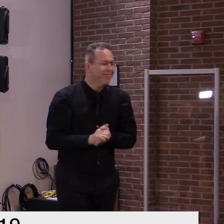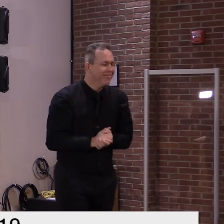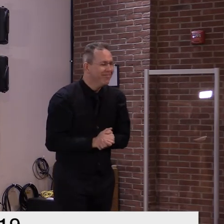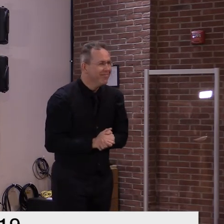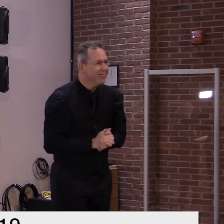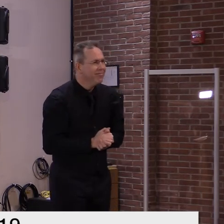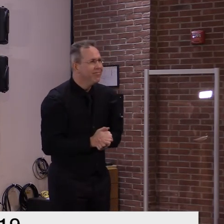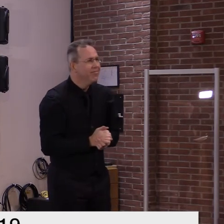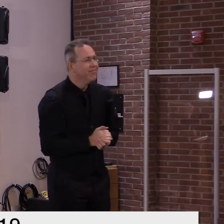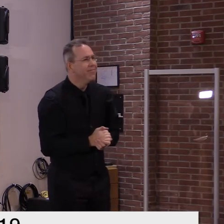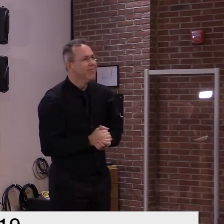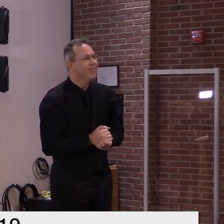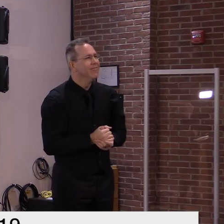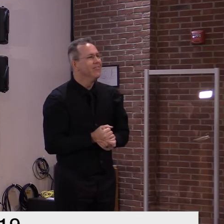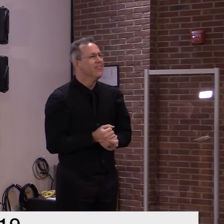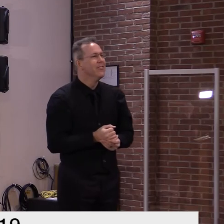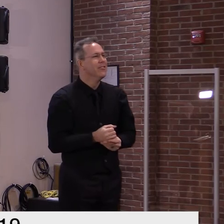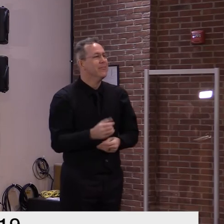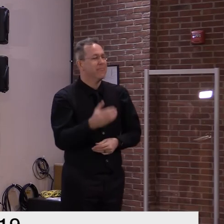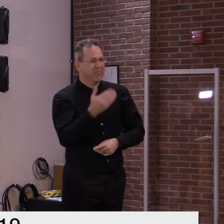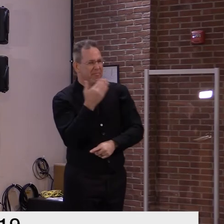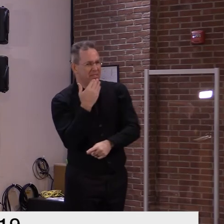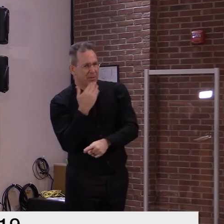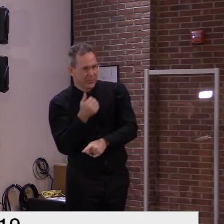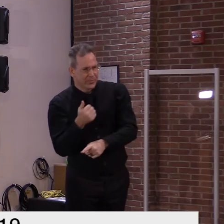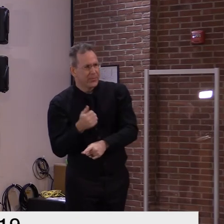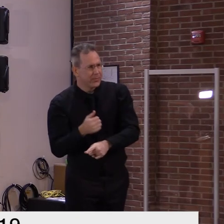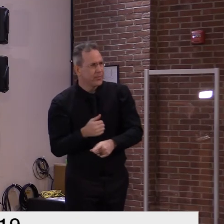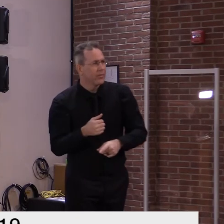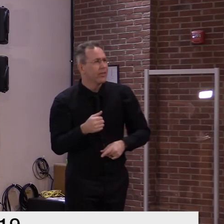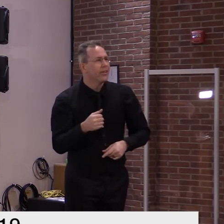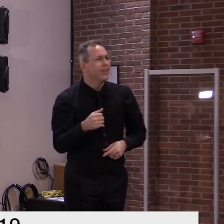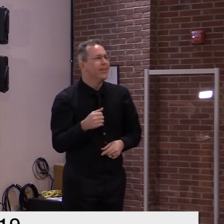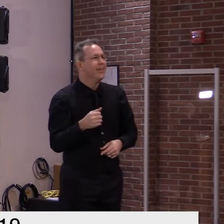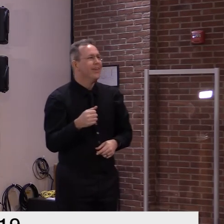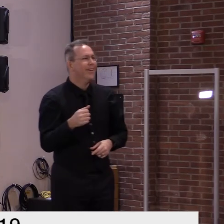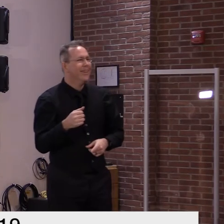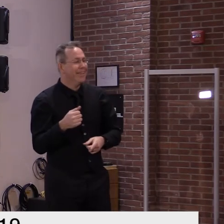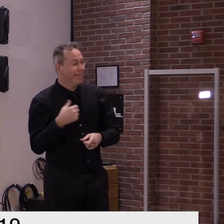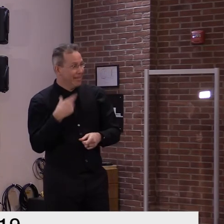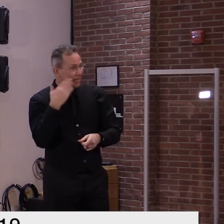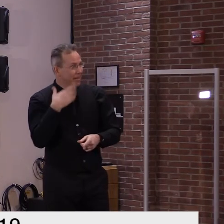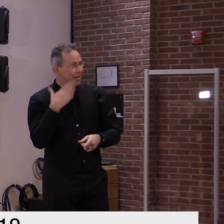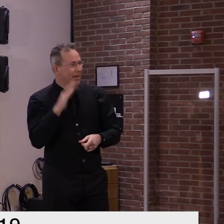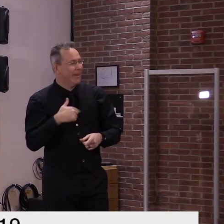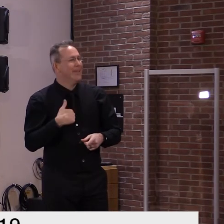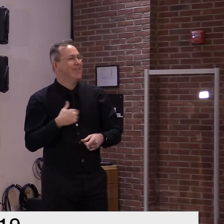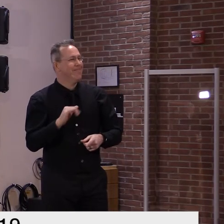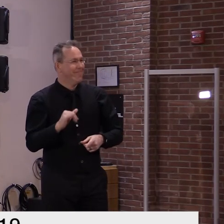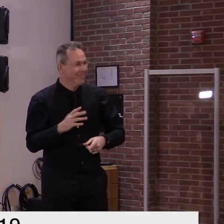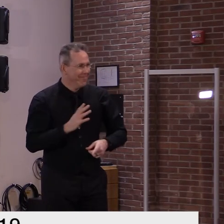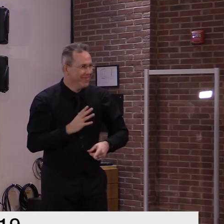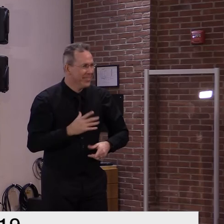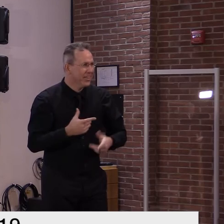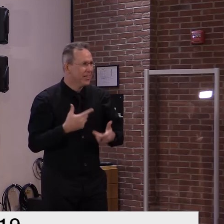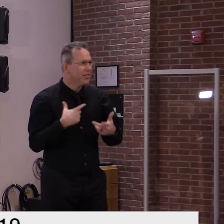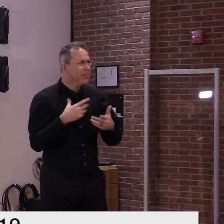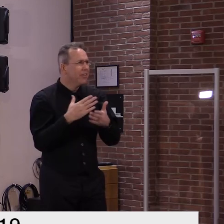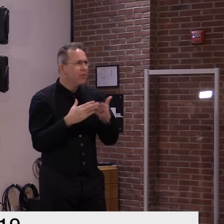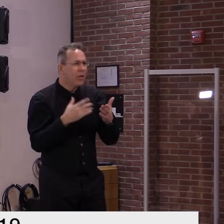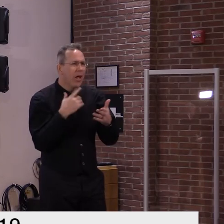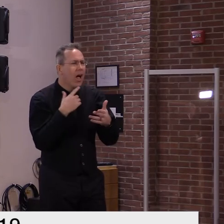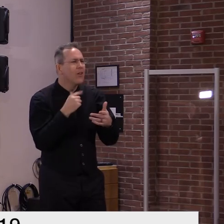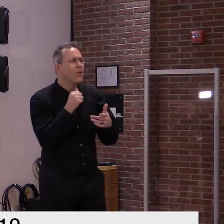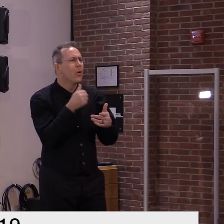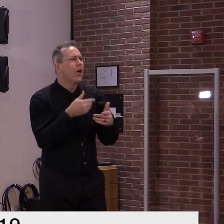Thanks, Andrew. You're surprising me, and I've told my team never allow reporters to surprise me on